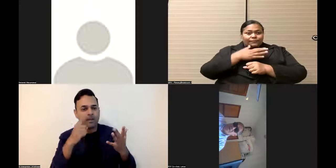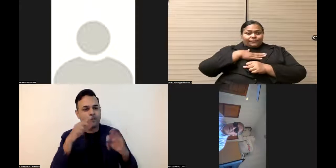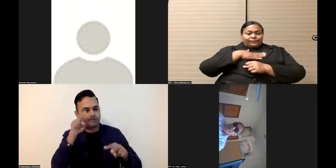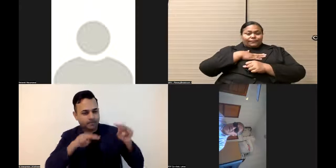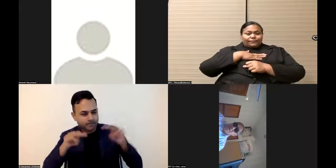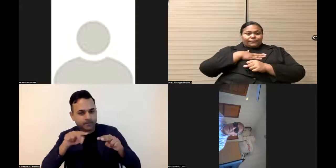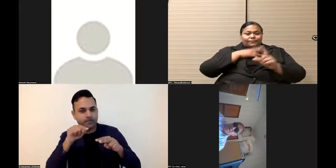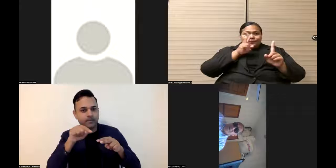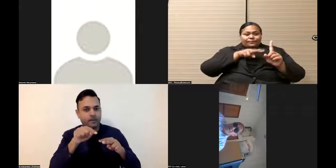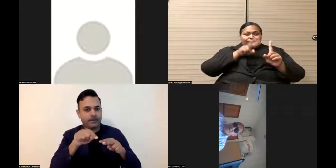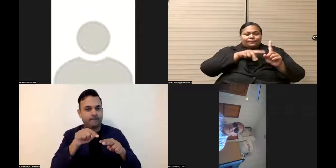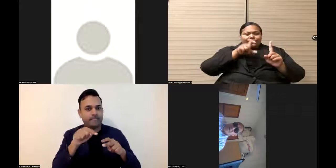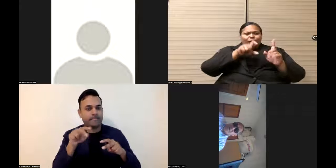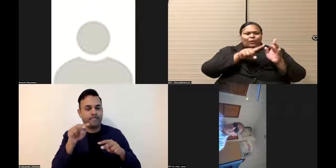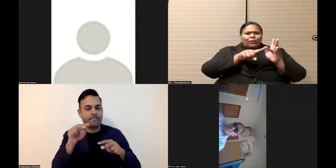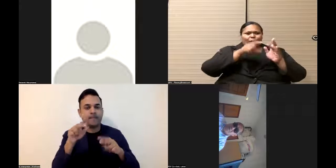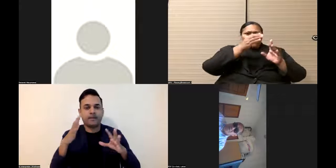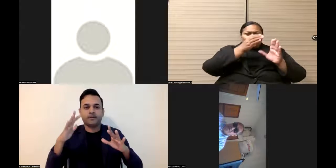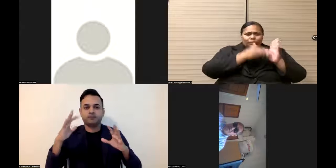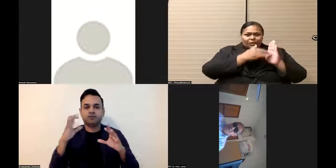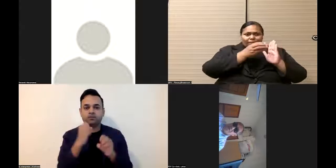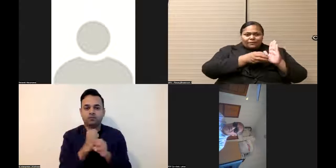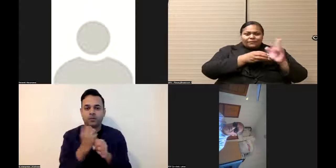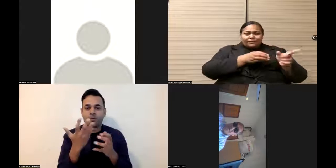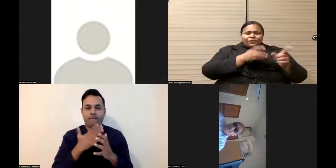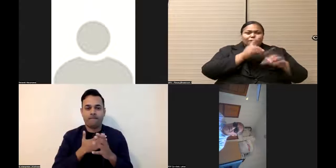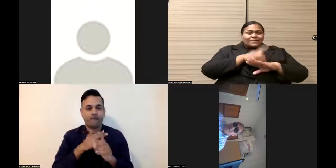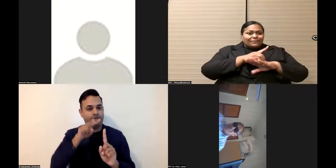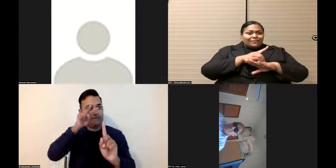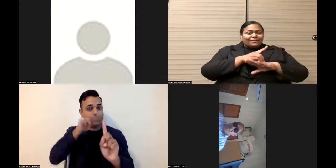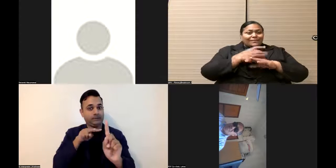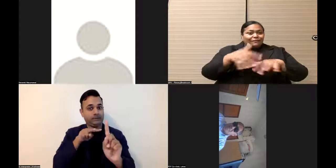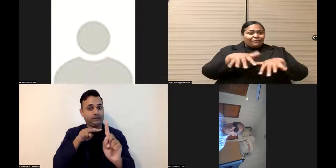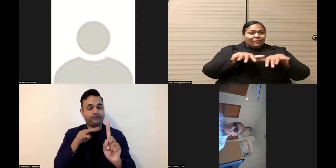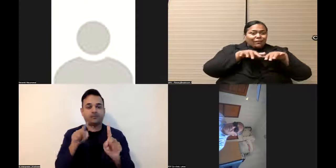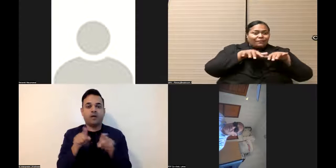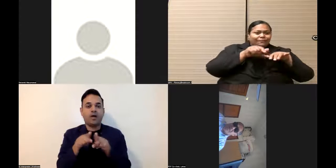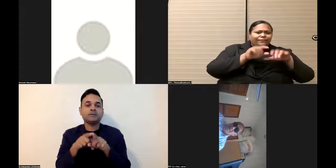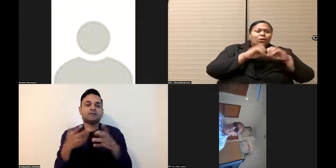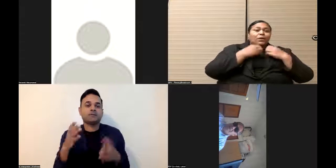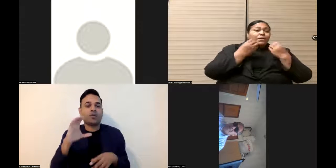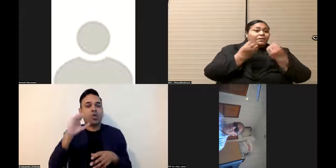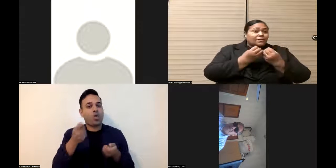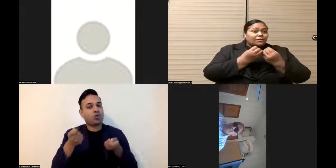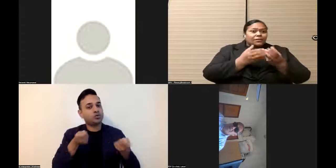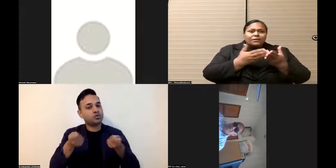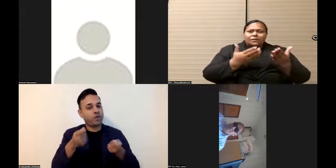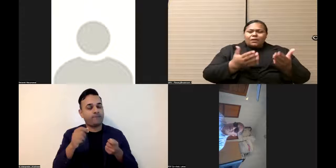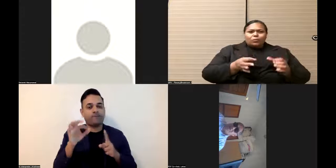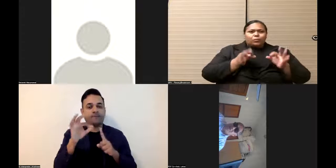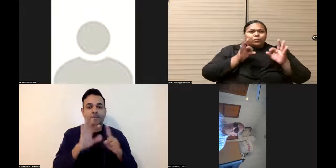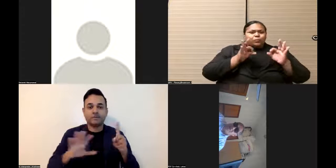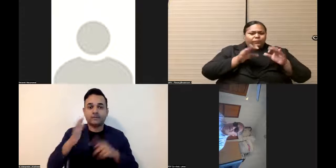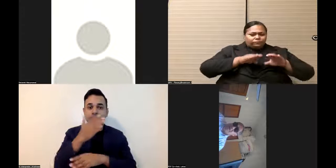organization has been so good in that most of the speakers have been persons